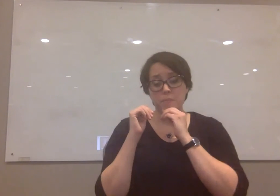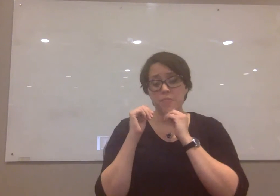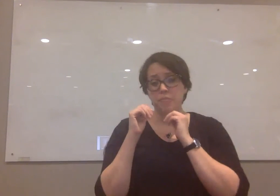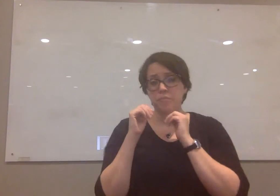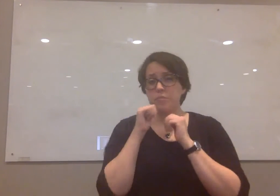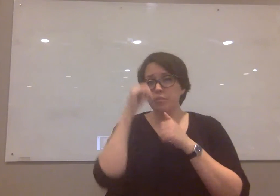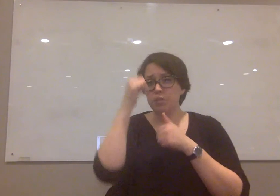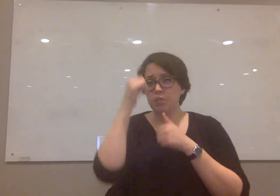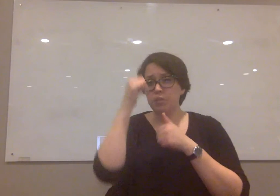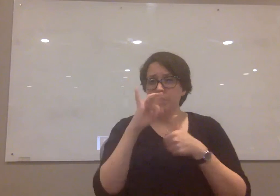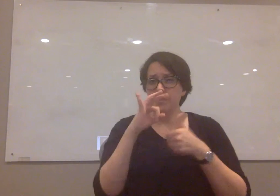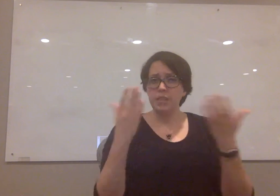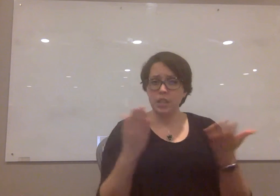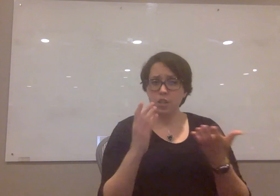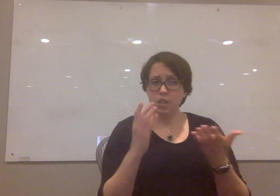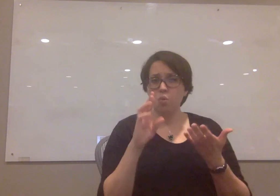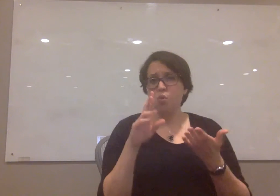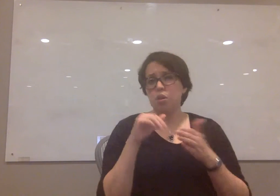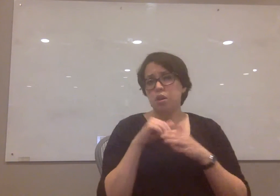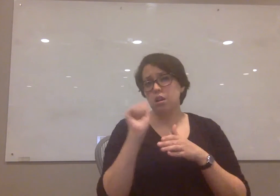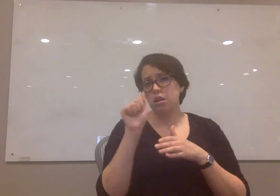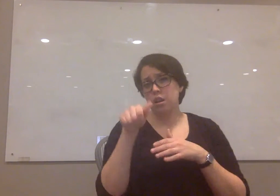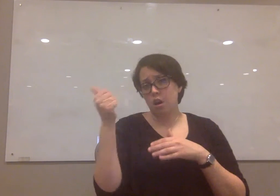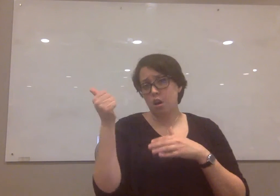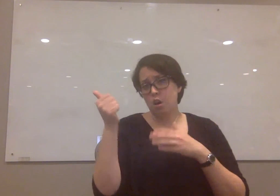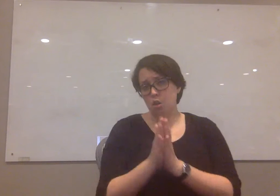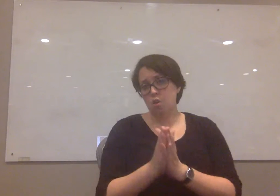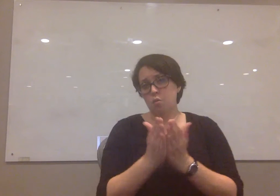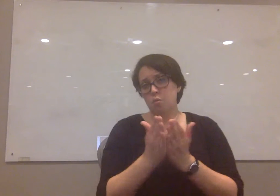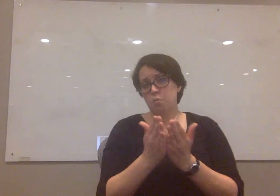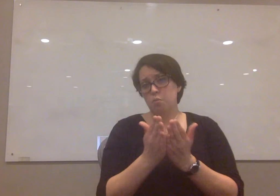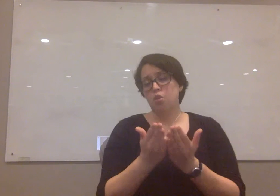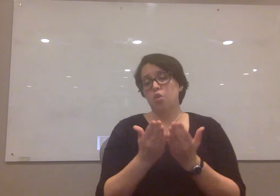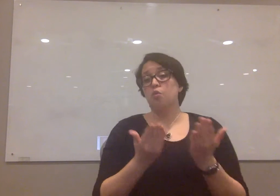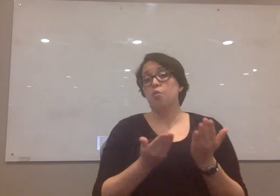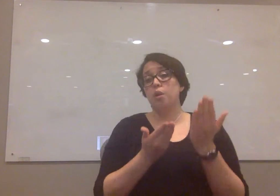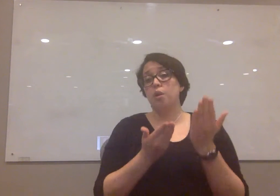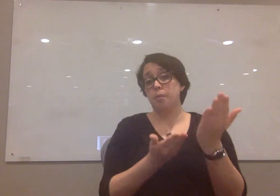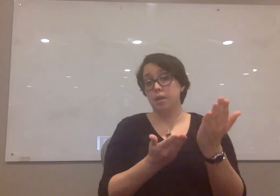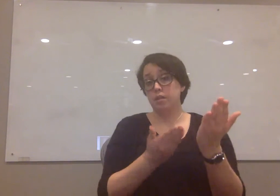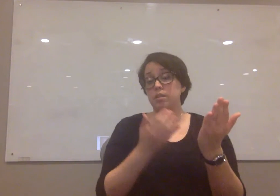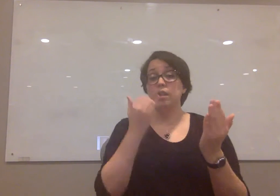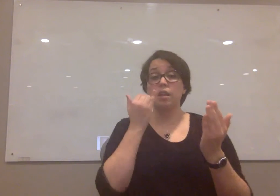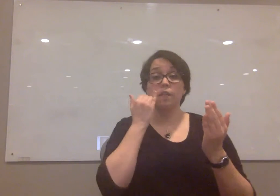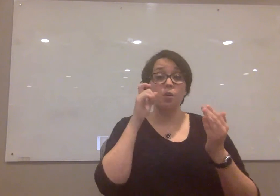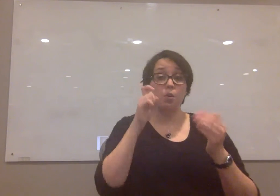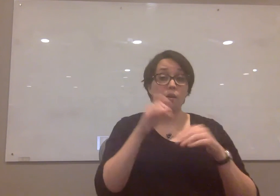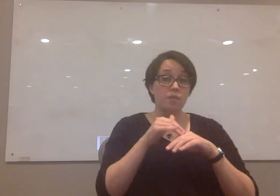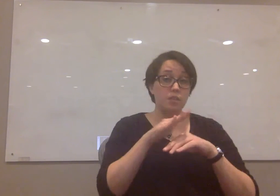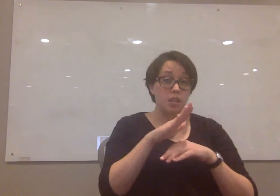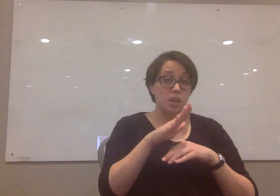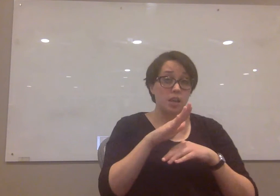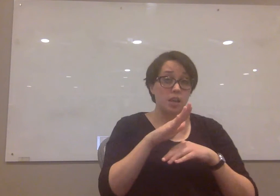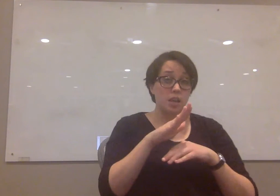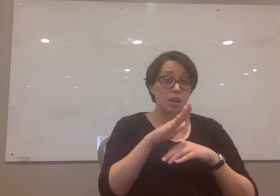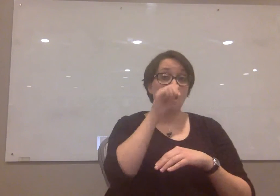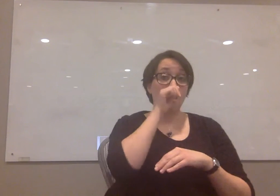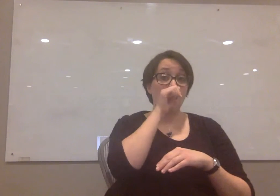or if it's in one of the other books that actually recommends that if you have to send anonymous functions over the network, don't do